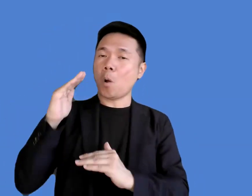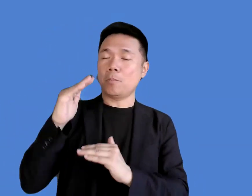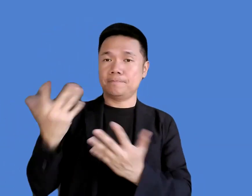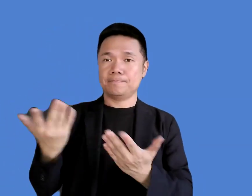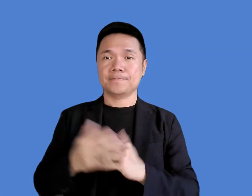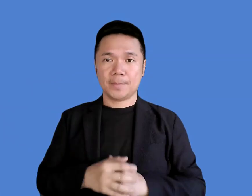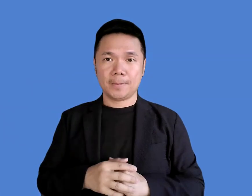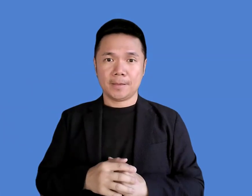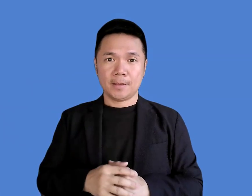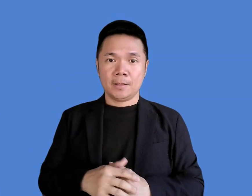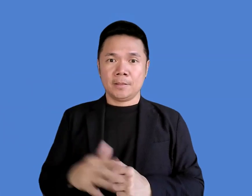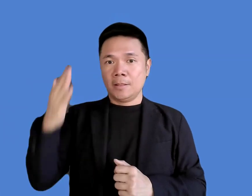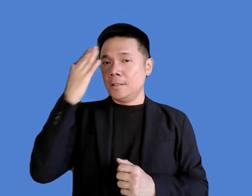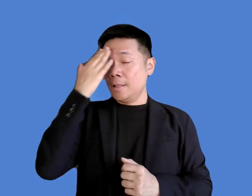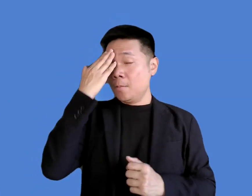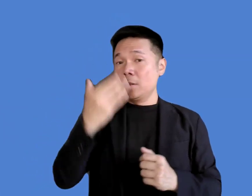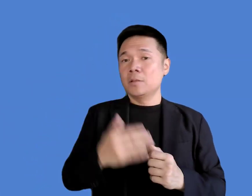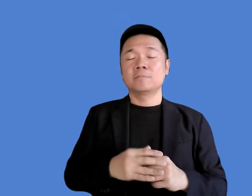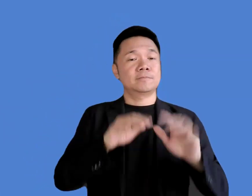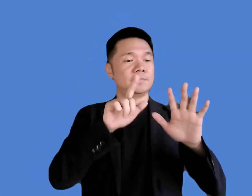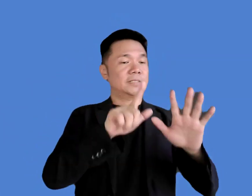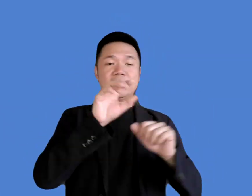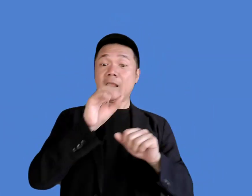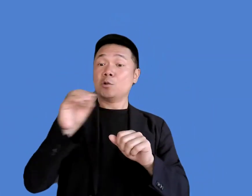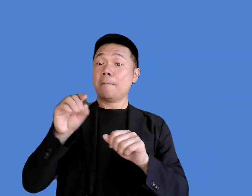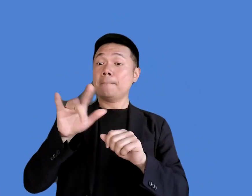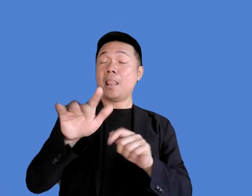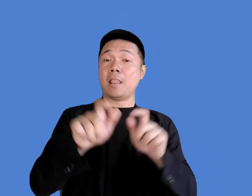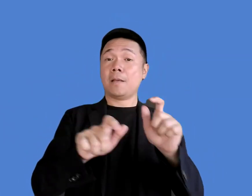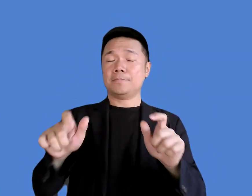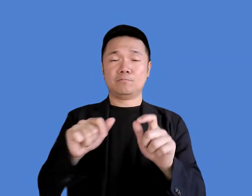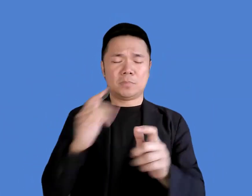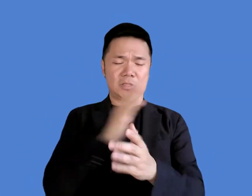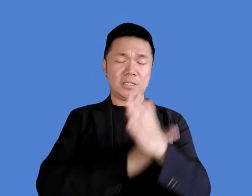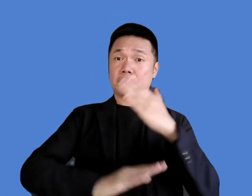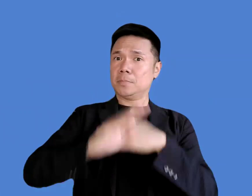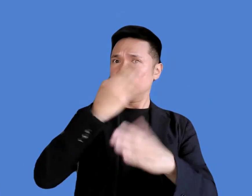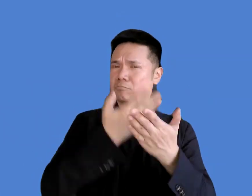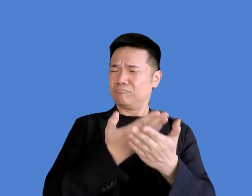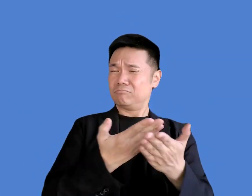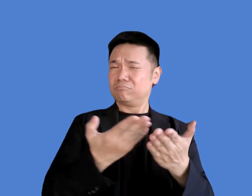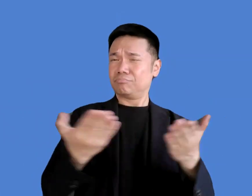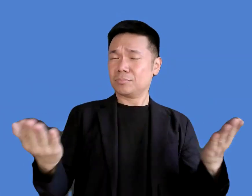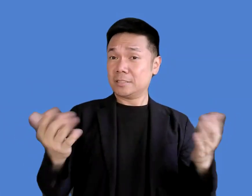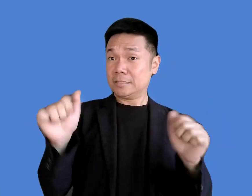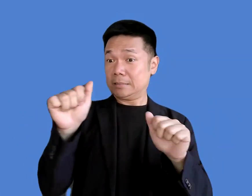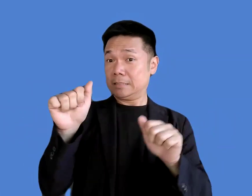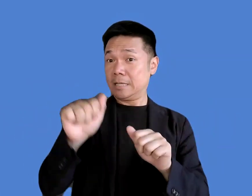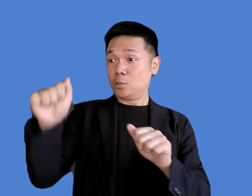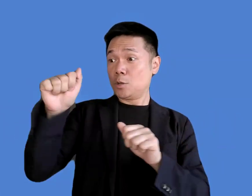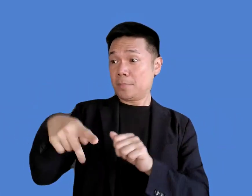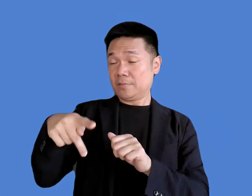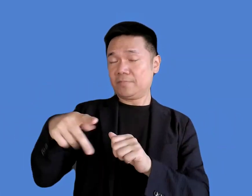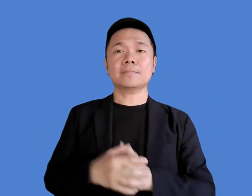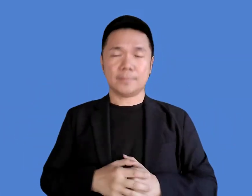know that there's like more than 700 million people with disabilities estimated to live in Asia and the Pacific